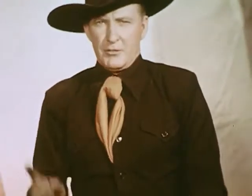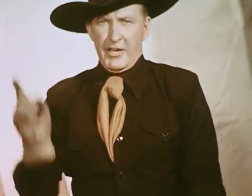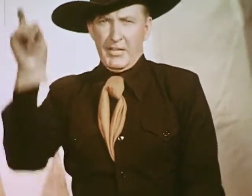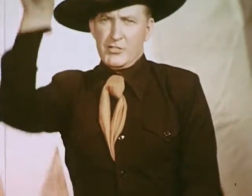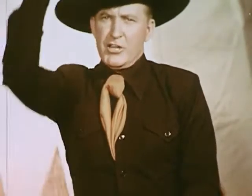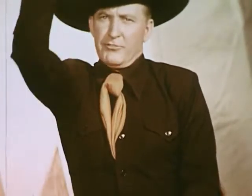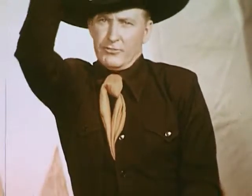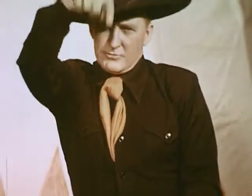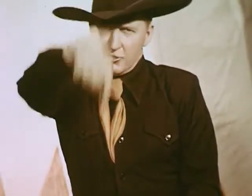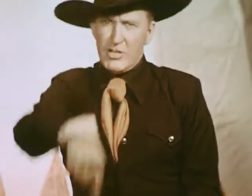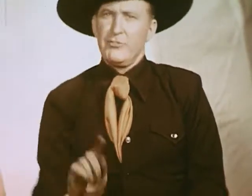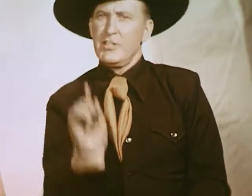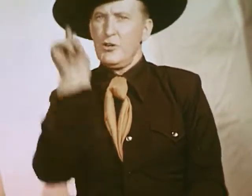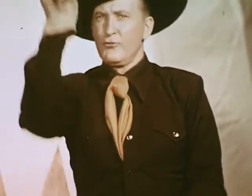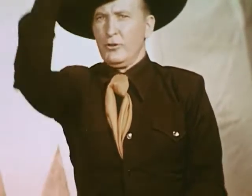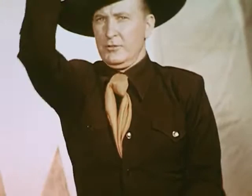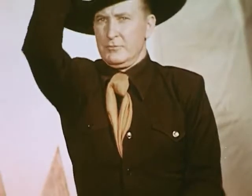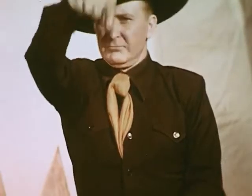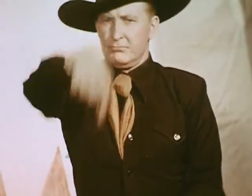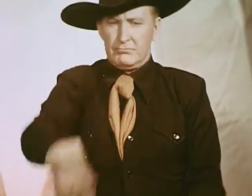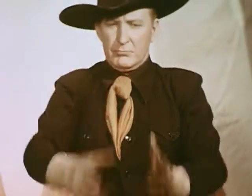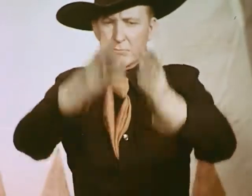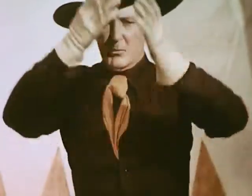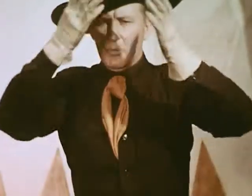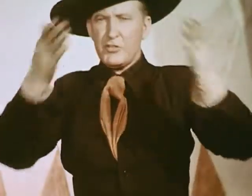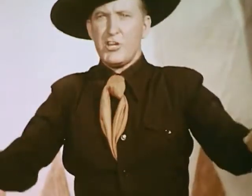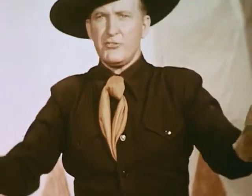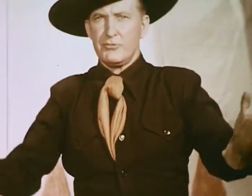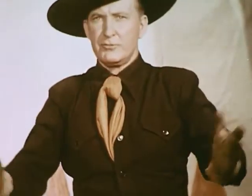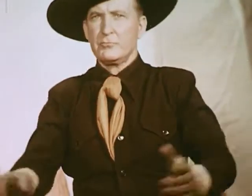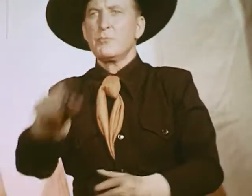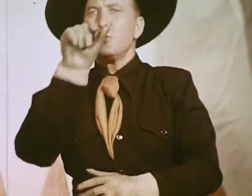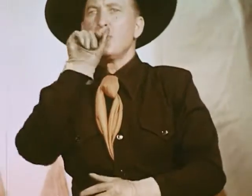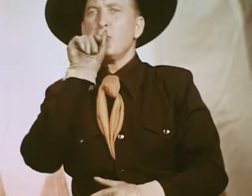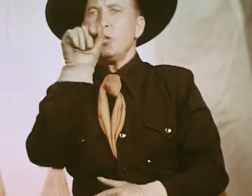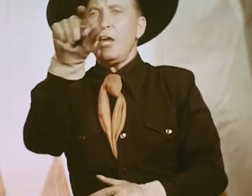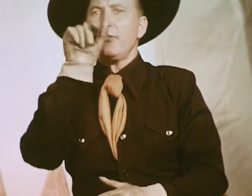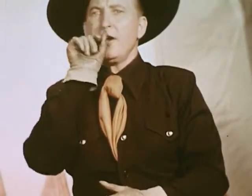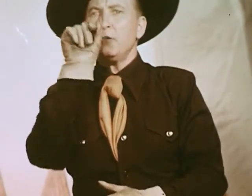So the head chief, he's over. Big chief. He had the